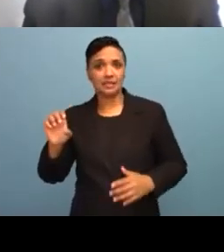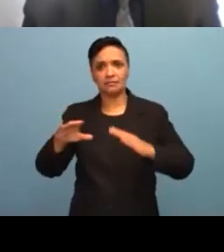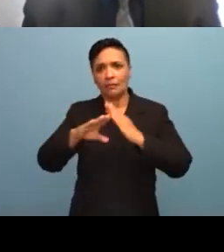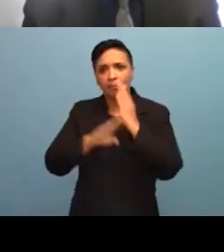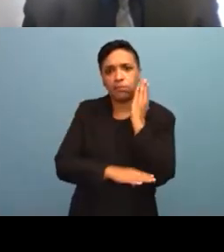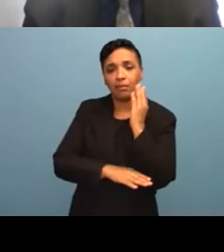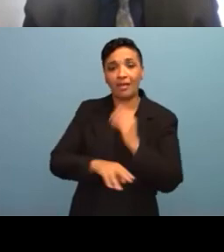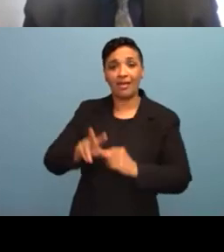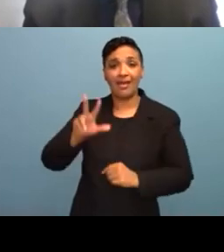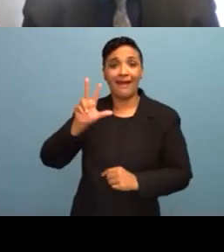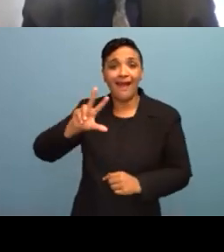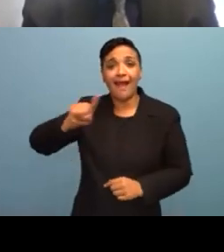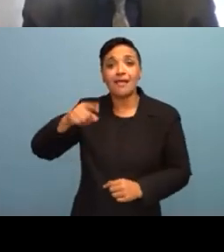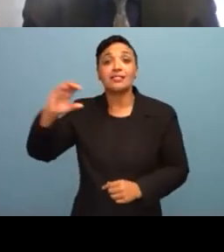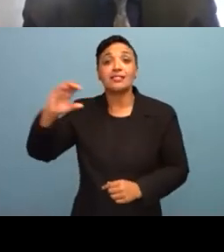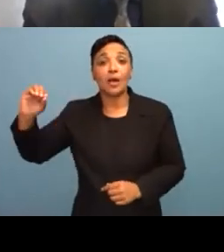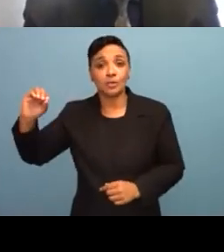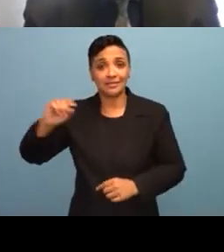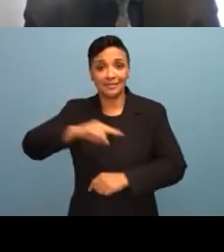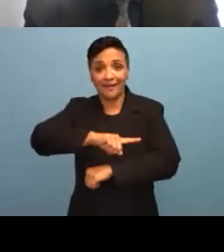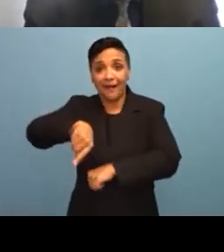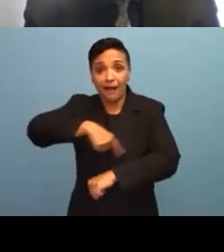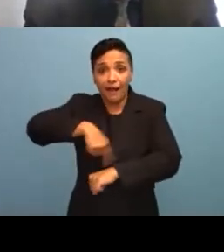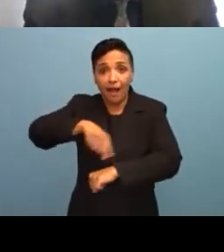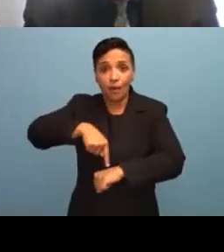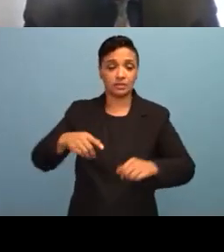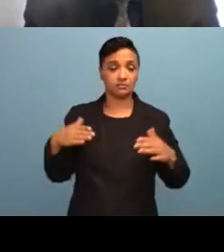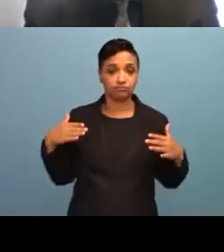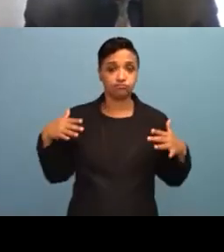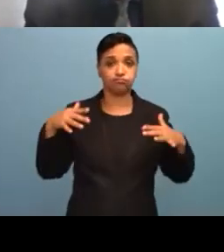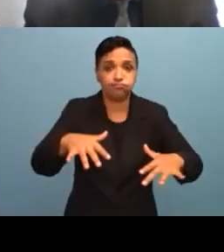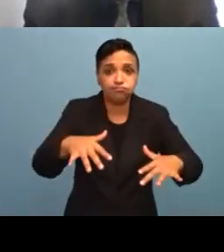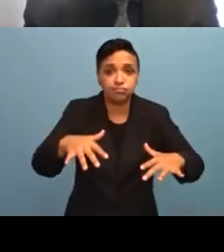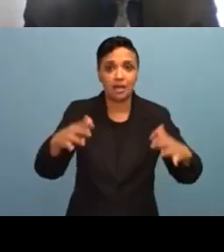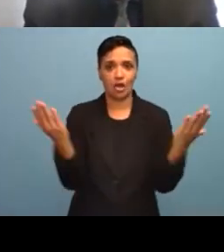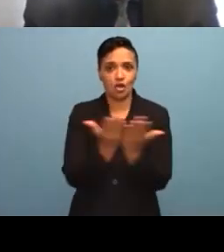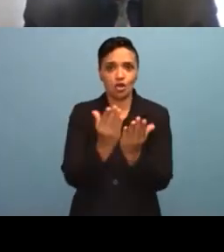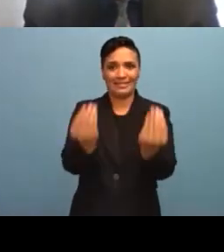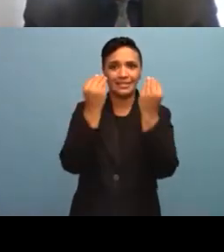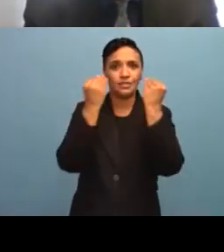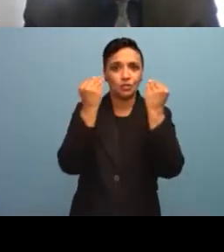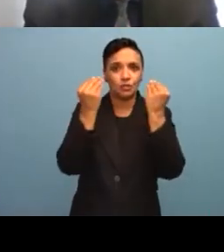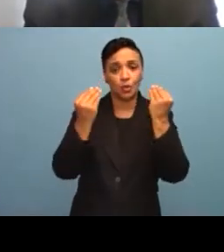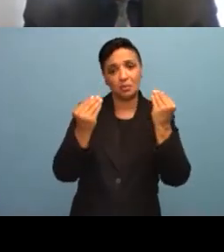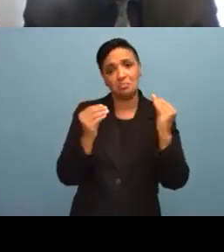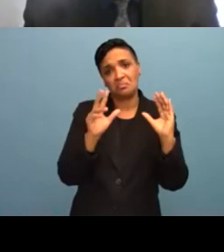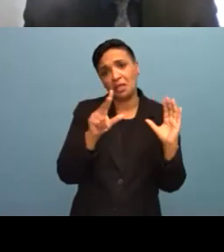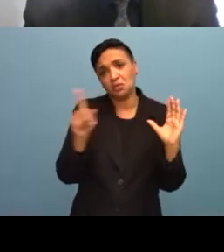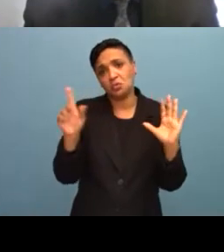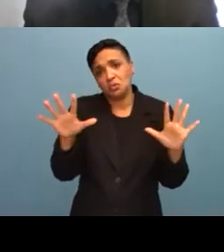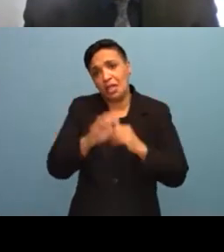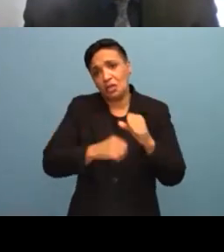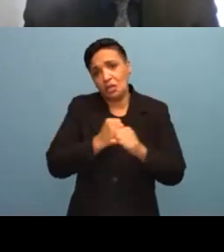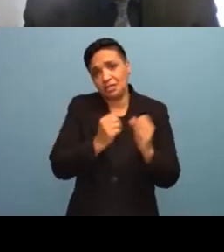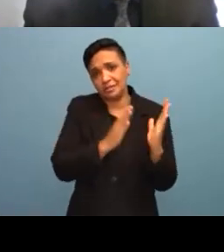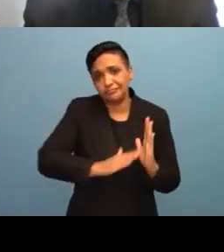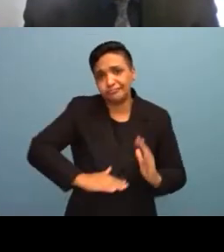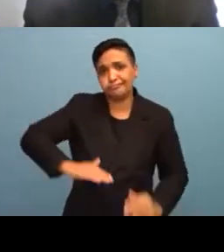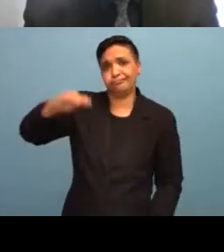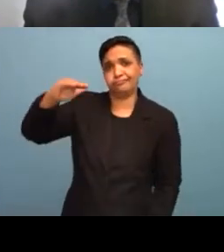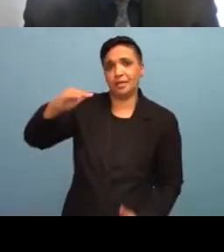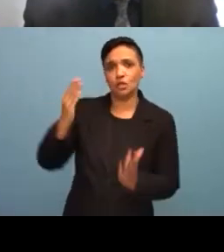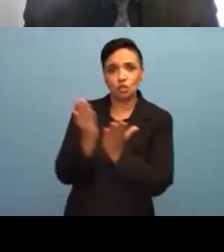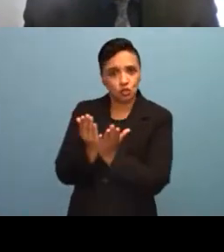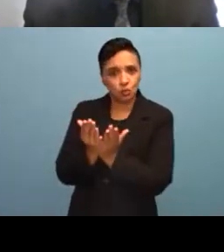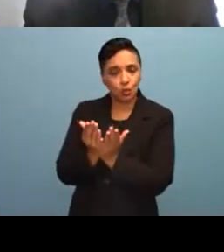8,000 hours in the classroom. Yeah. Over an 8 to 10 year period. So the cost benefit